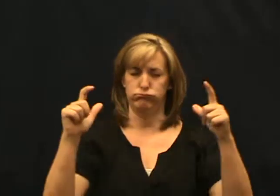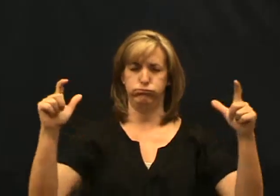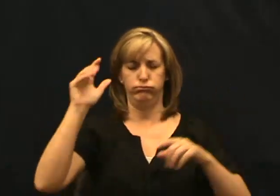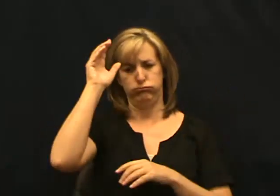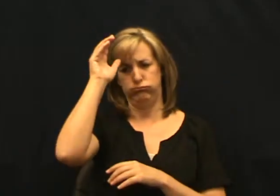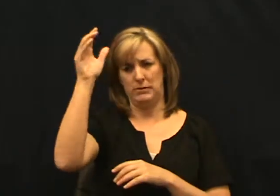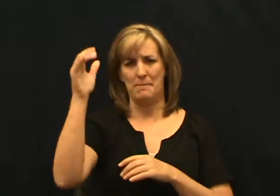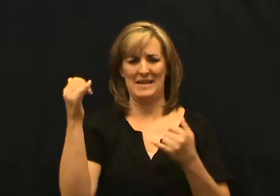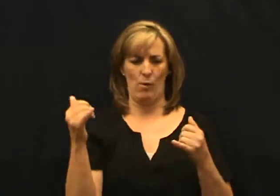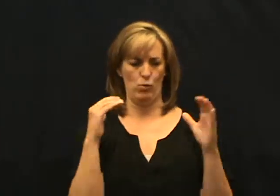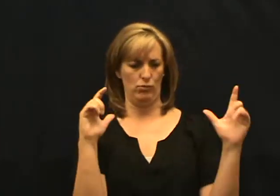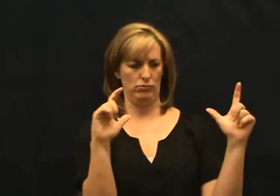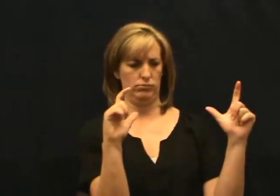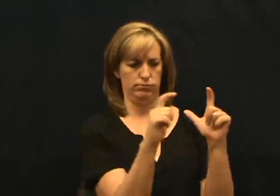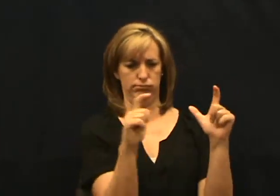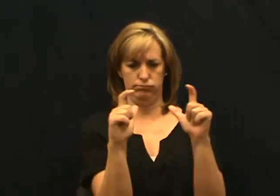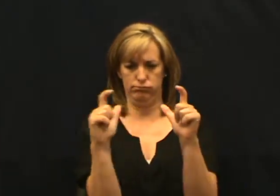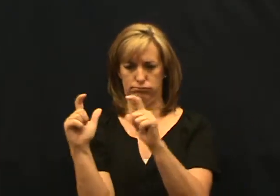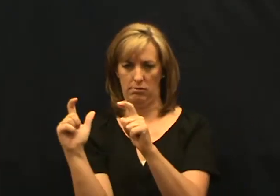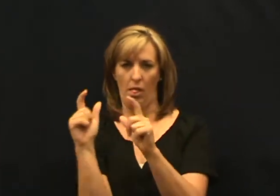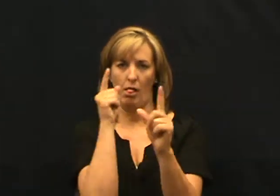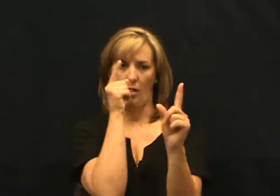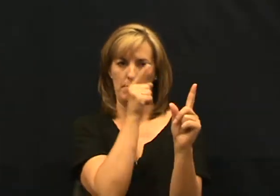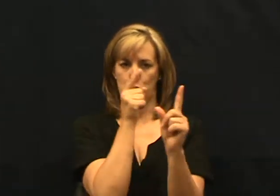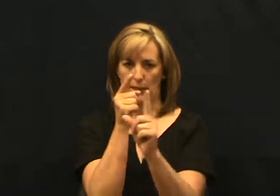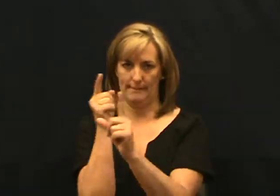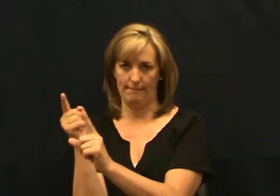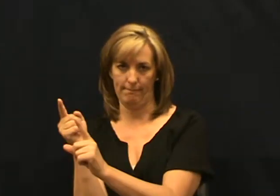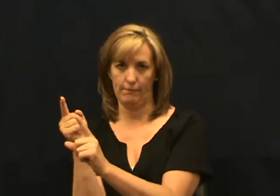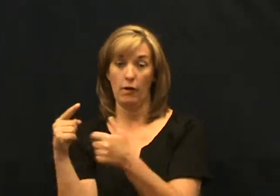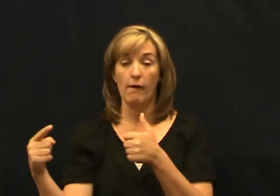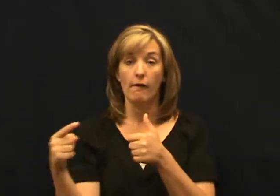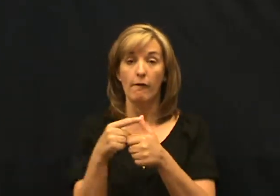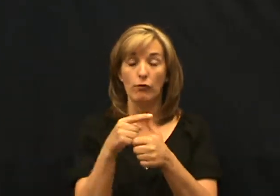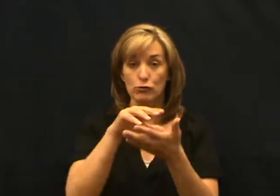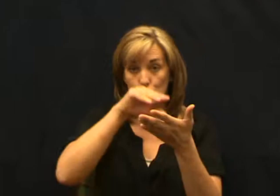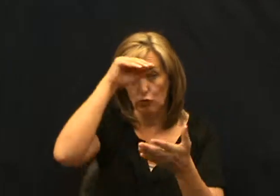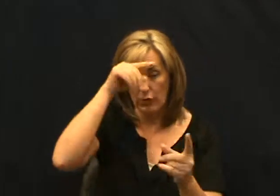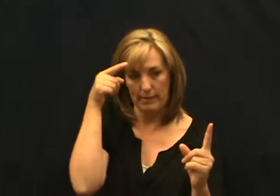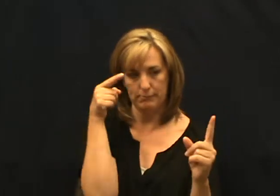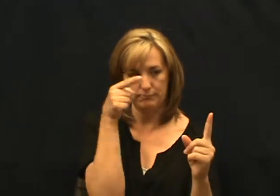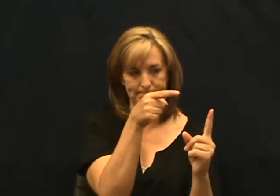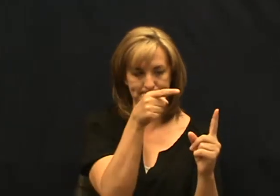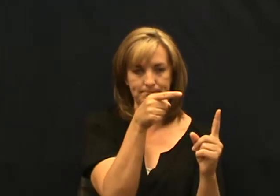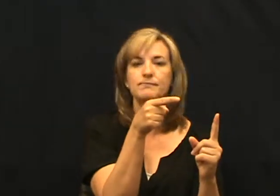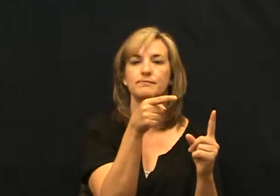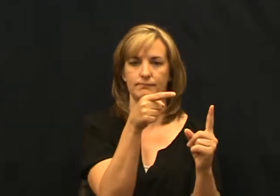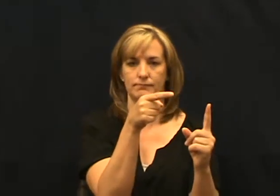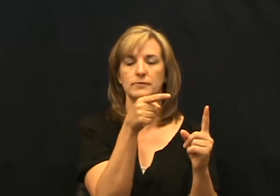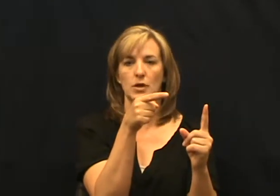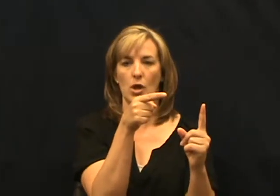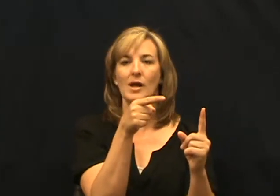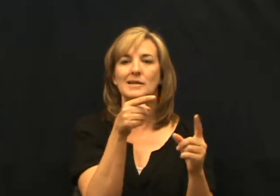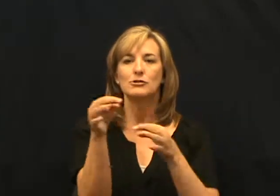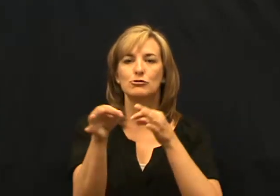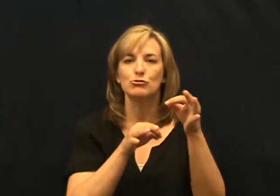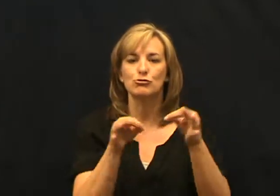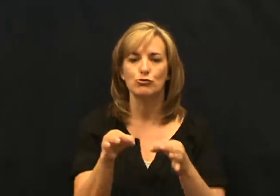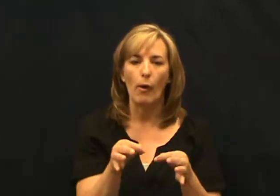maybe smaller learning objectives. So the first learning objective is to describe common operating transactions and select appropriate